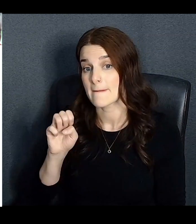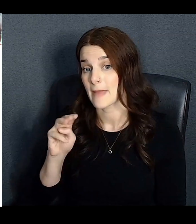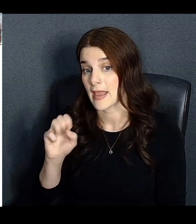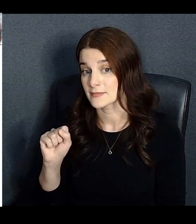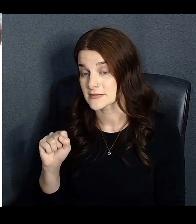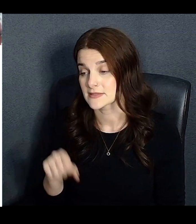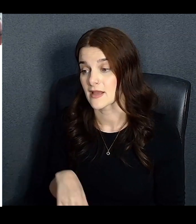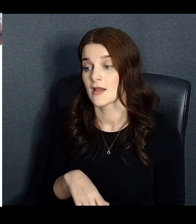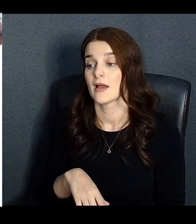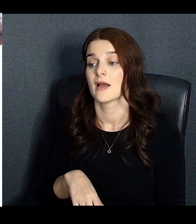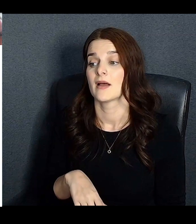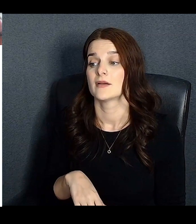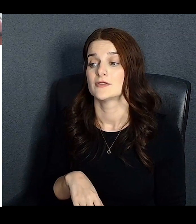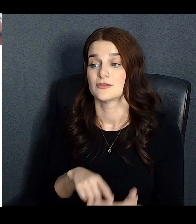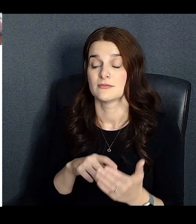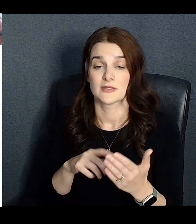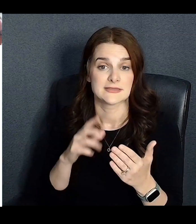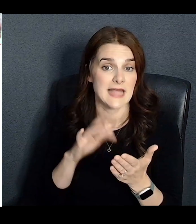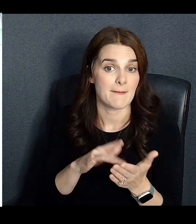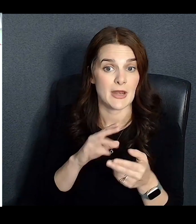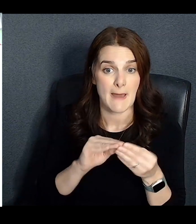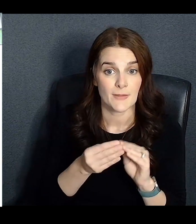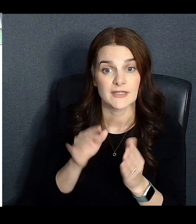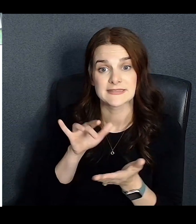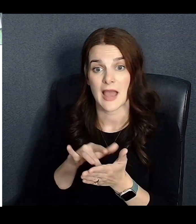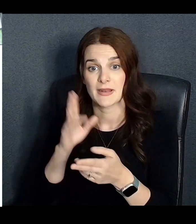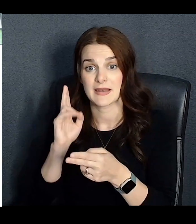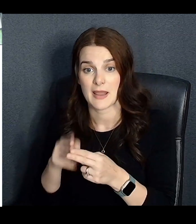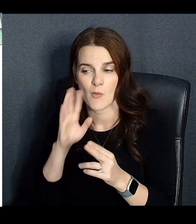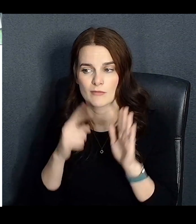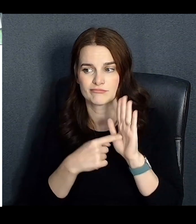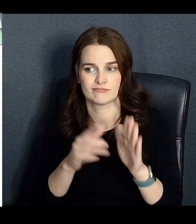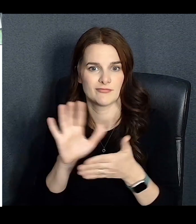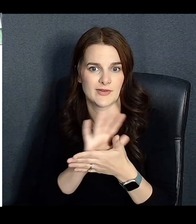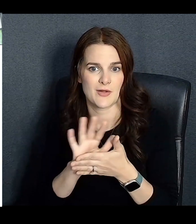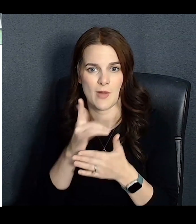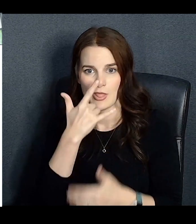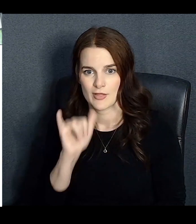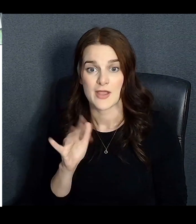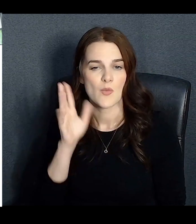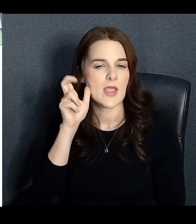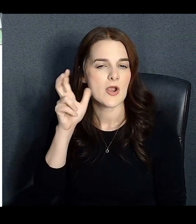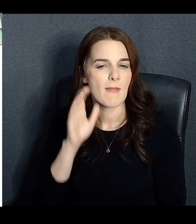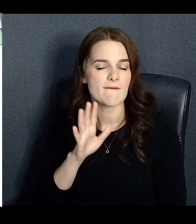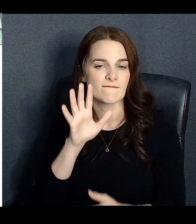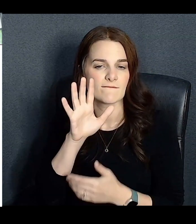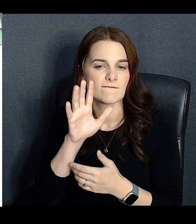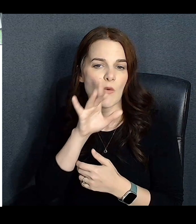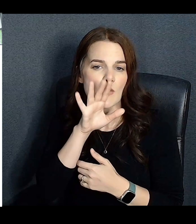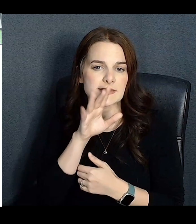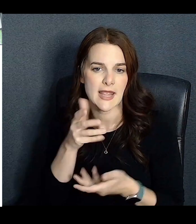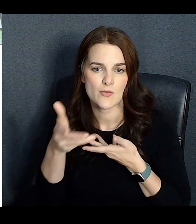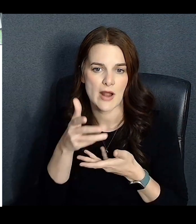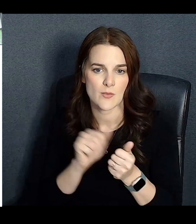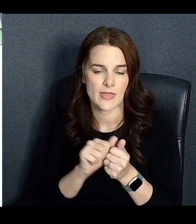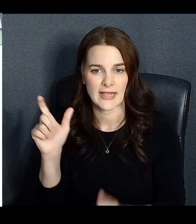number, tap an item name, or long press an item name. And we're going to show you a video of what that looks like. So you'll hear my voice interacting